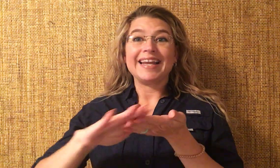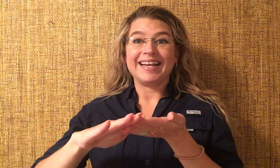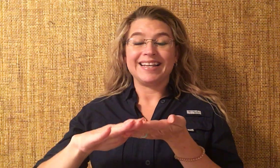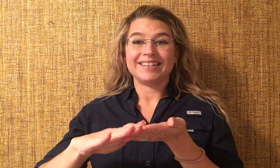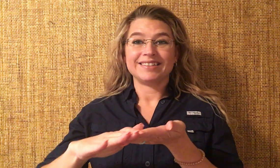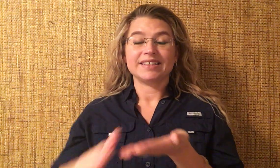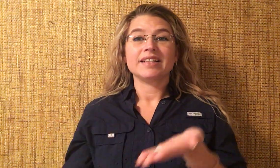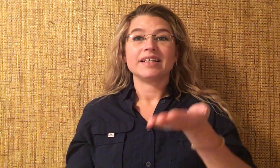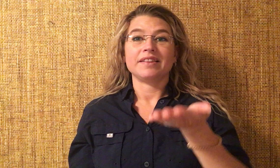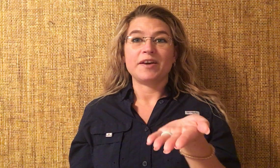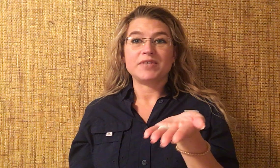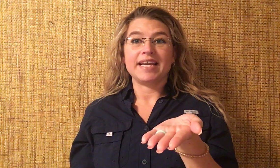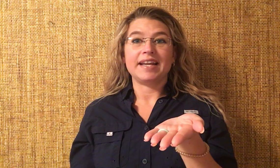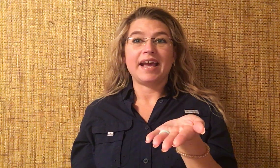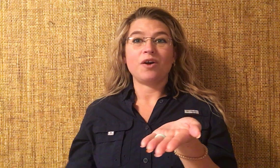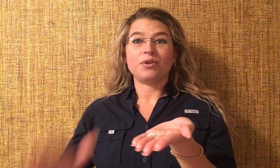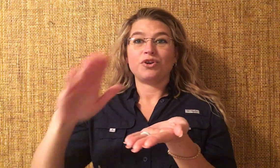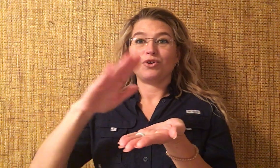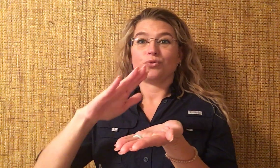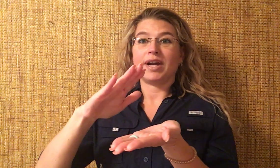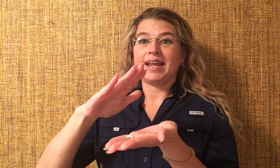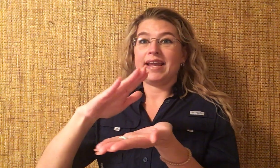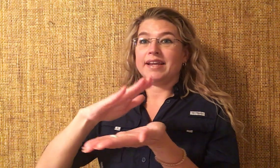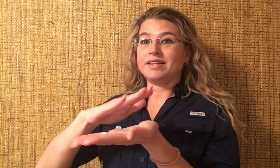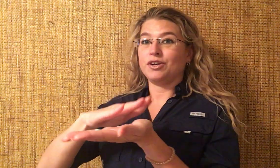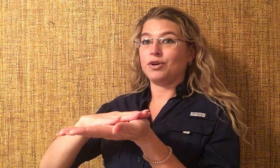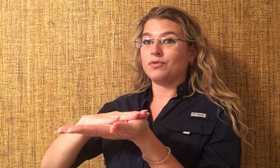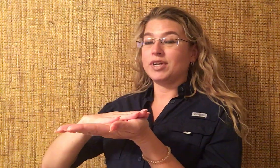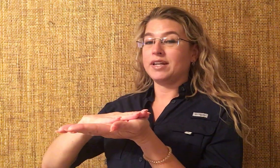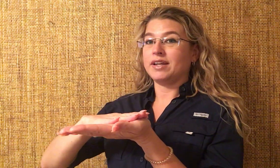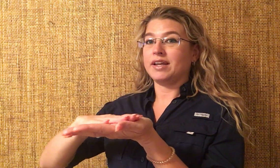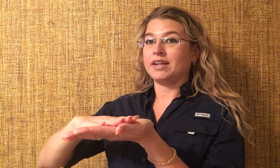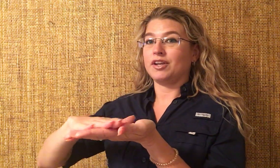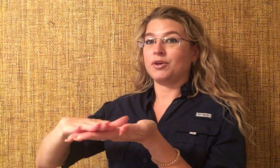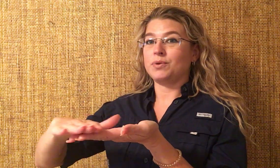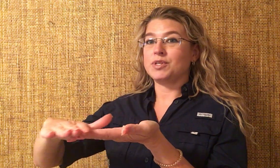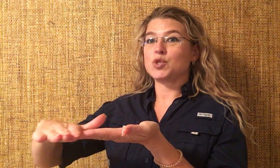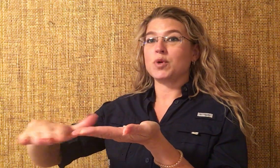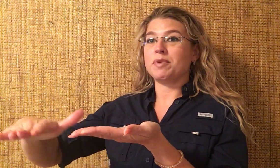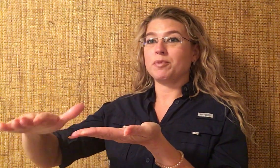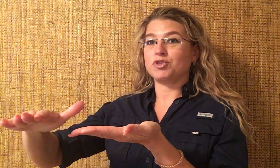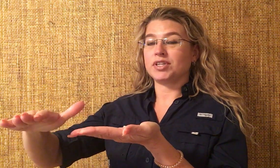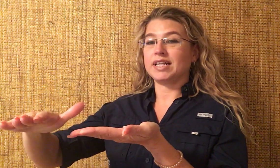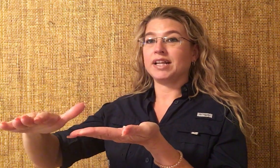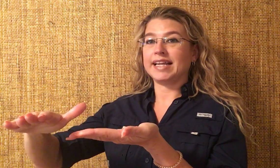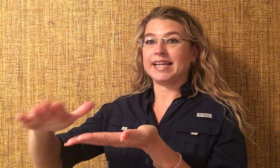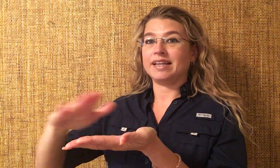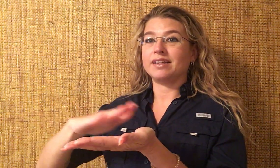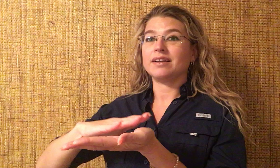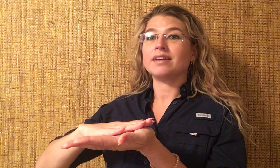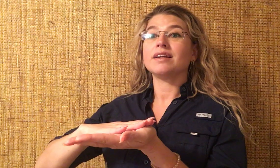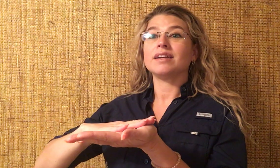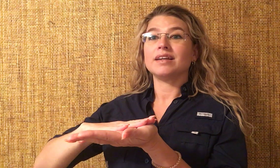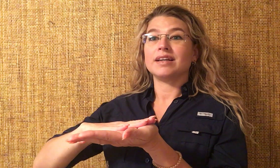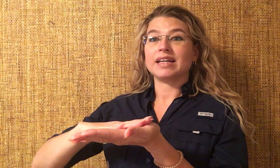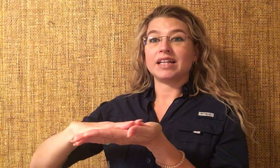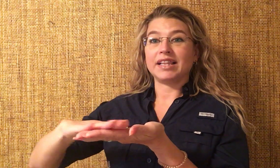Clean. Left hand out, right hand over it, and go in a sweeping motion. Clean.